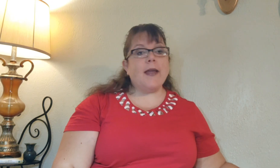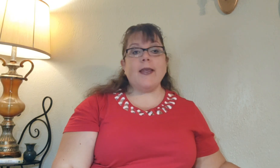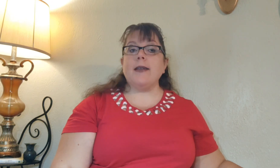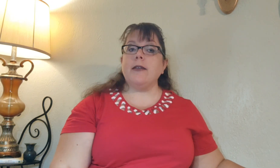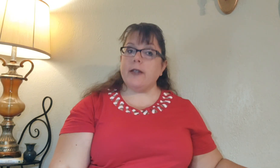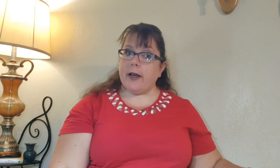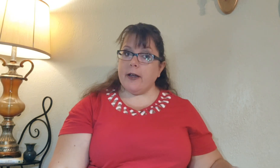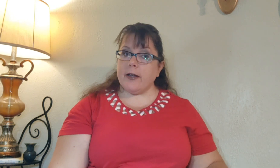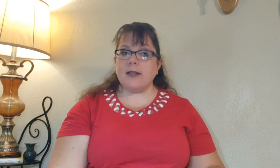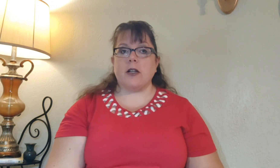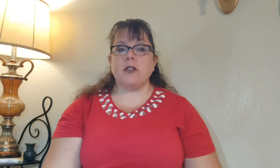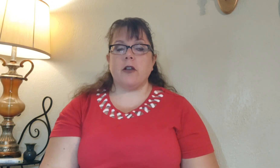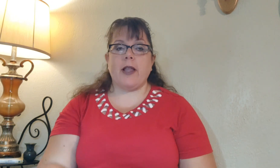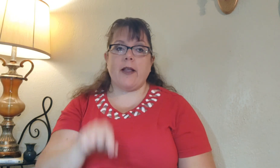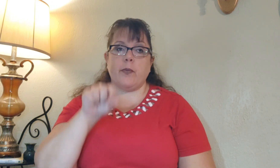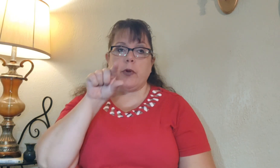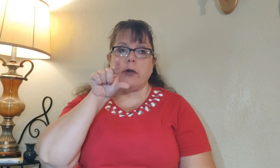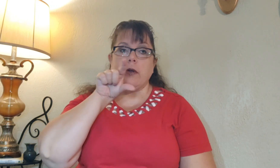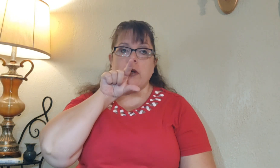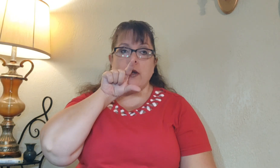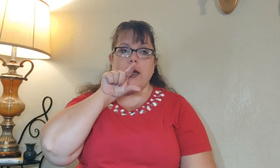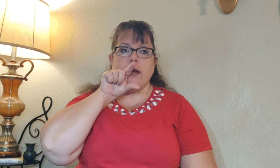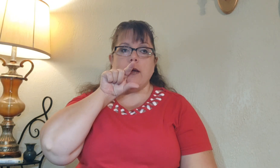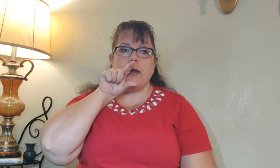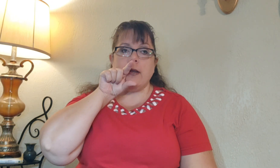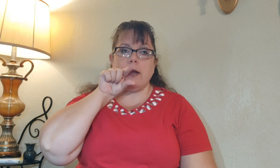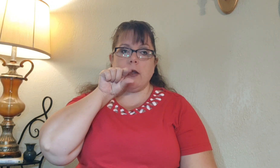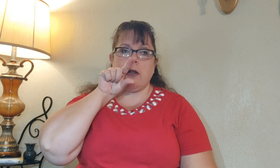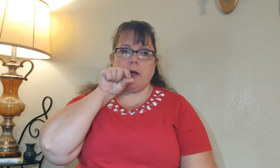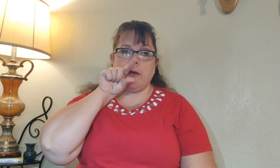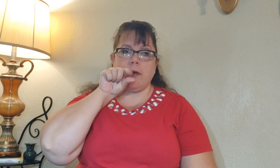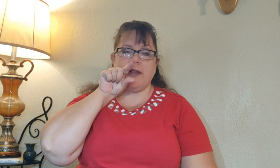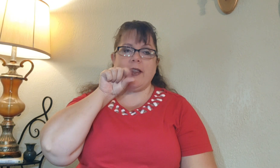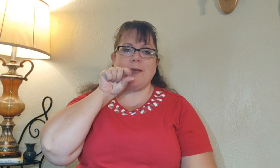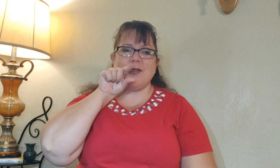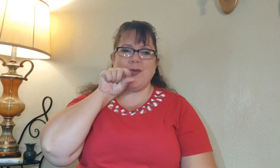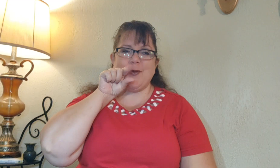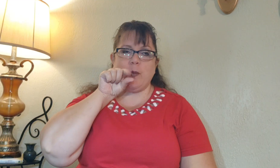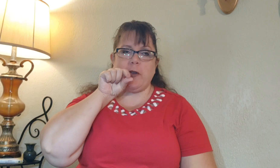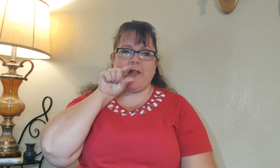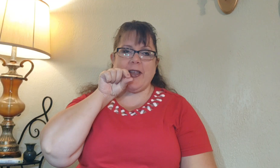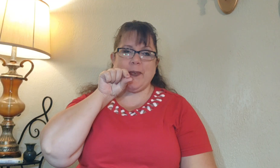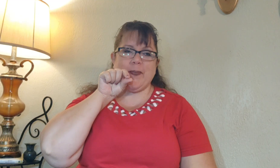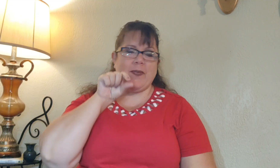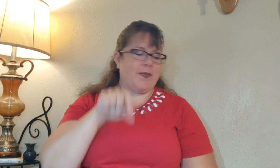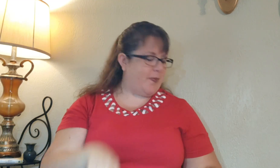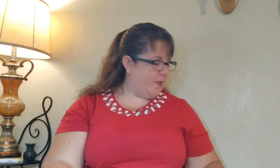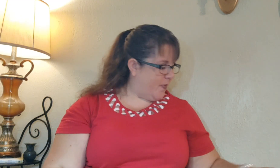And then duck is also like bird. The lips moving.